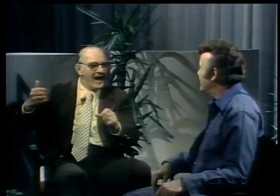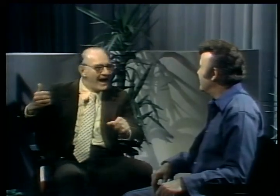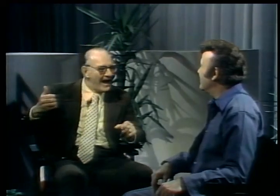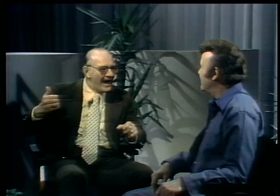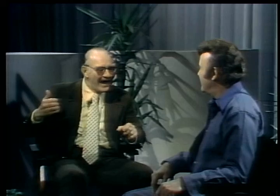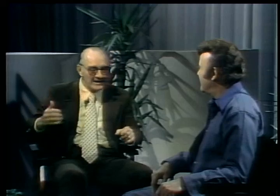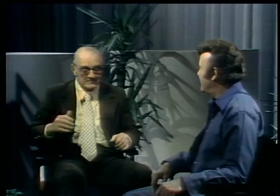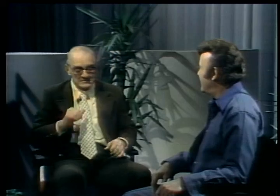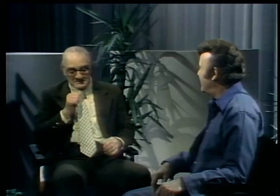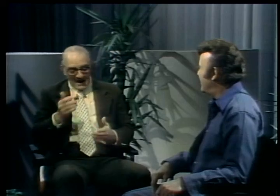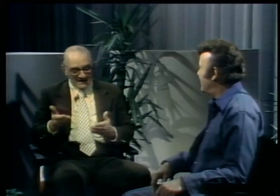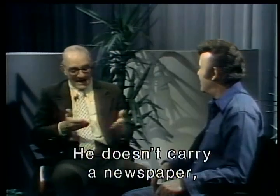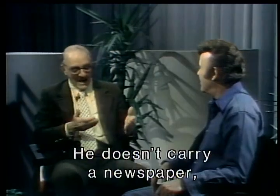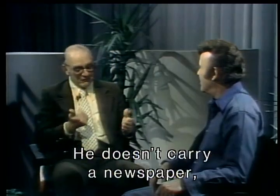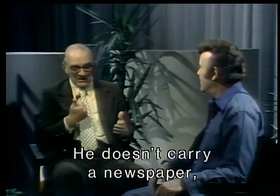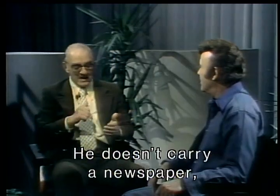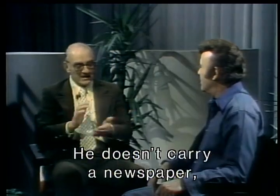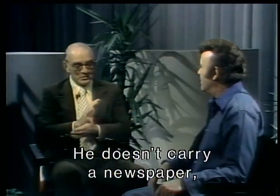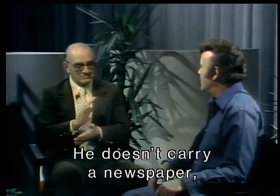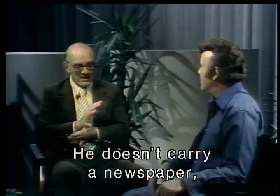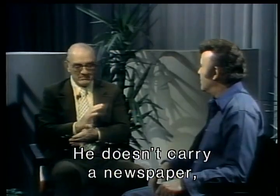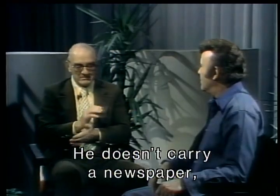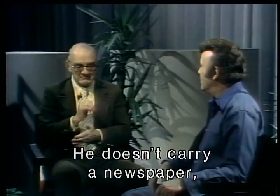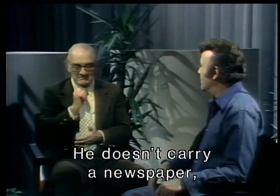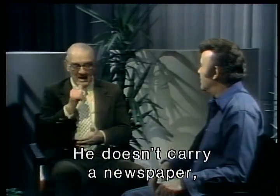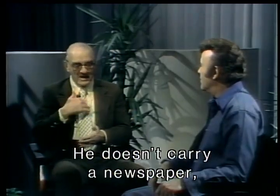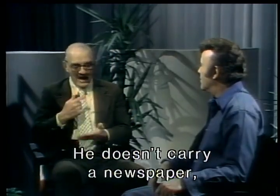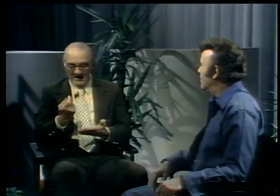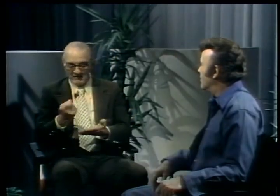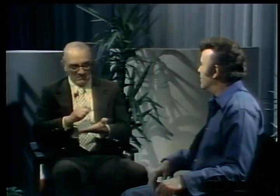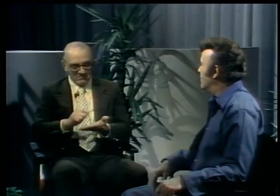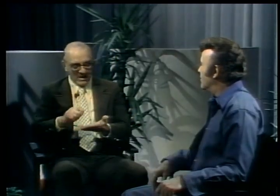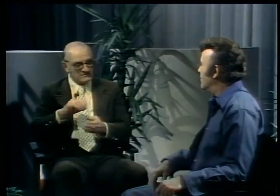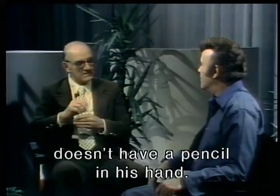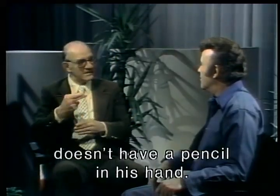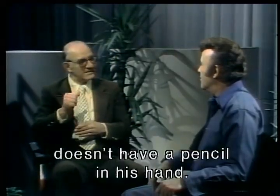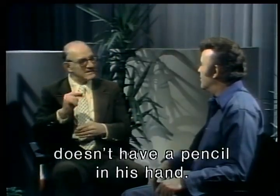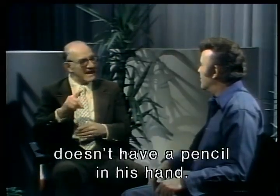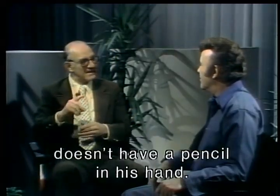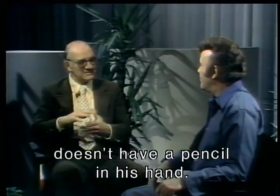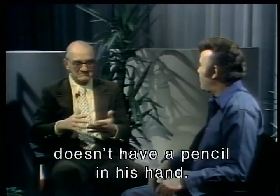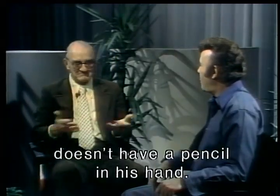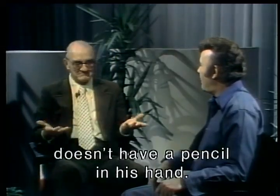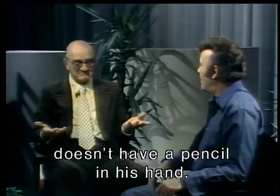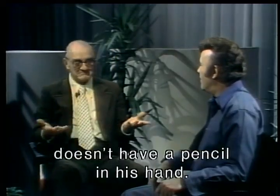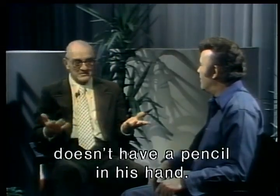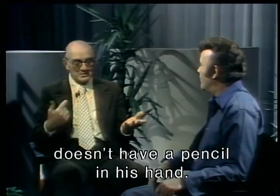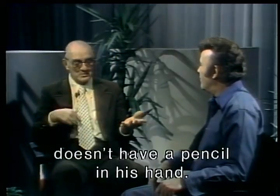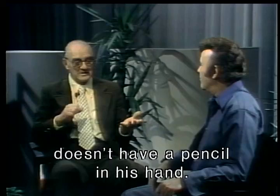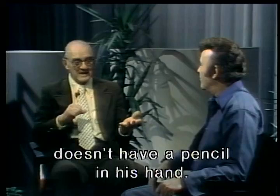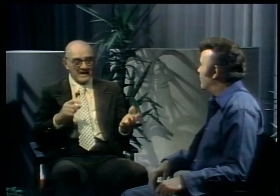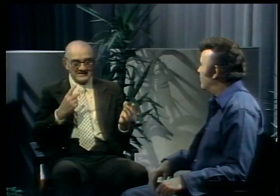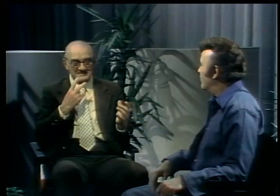I'll carry in any newspaper. I'd have a pencil in his hand. We can